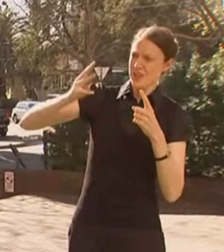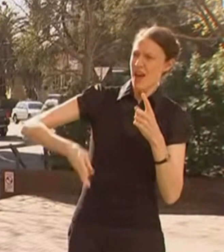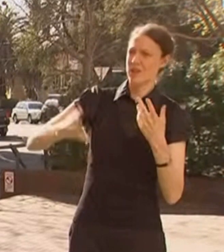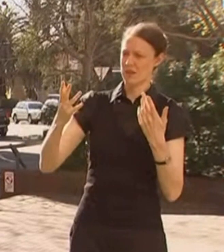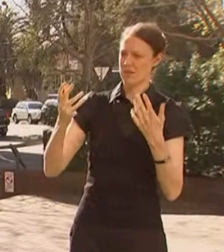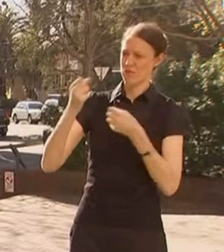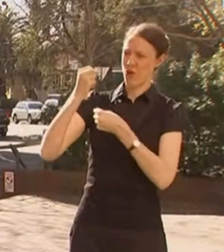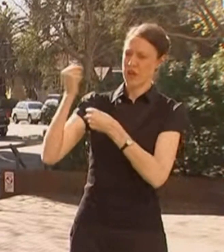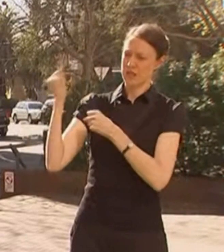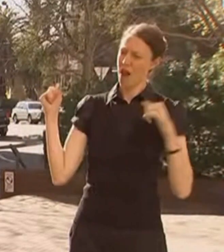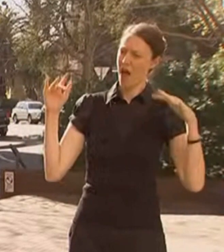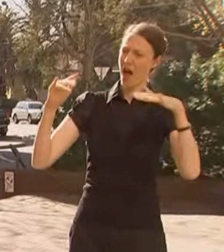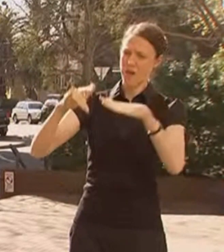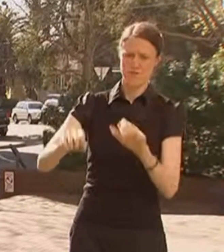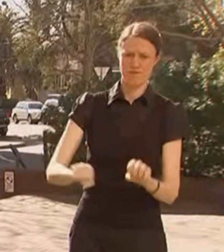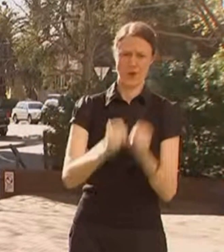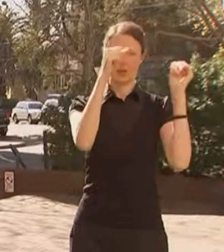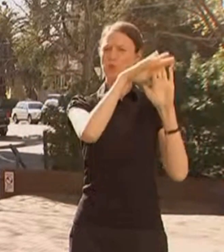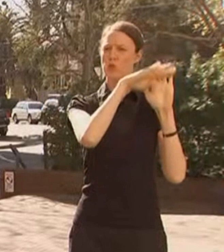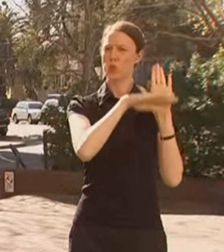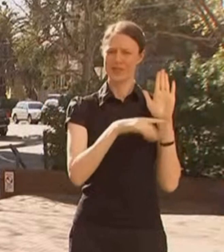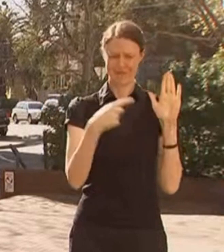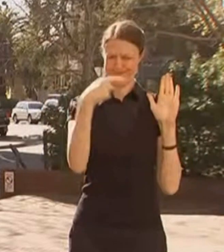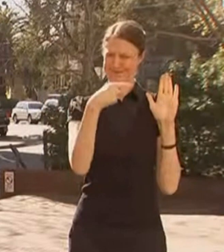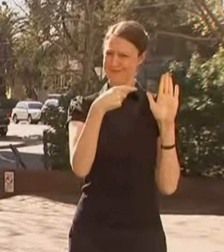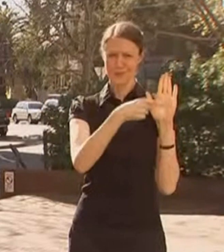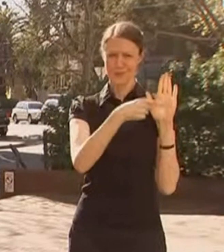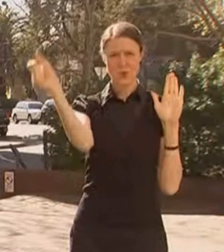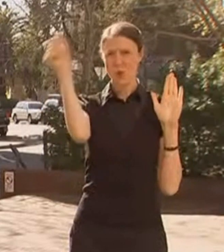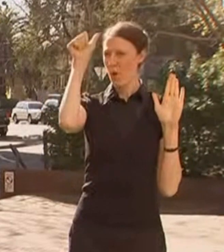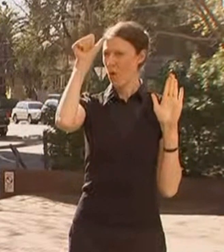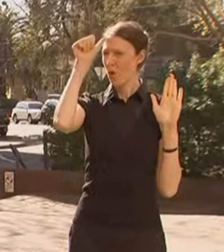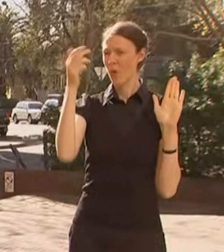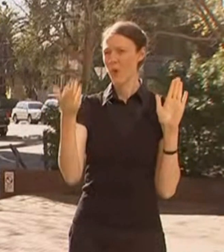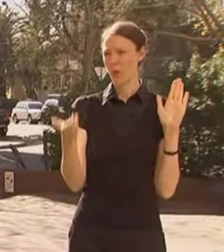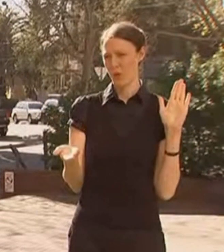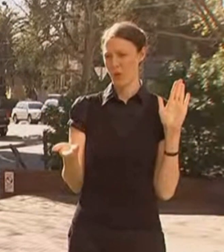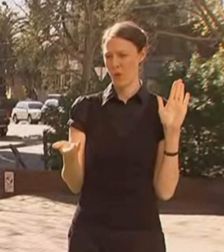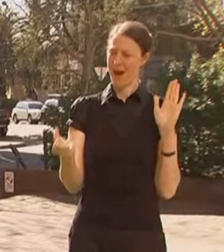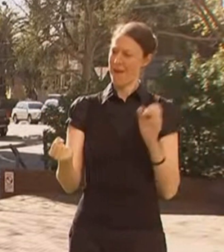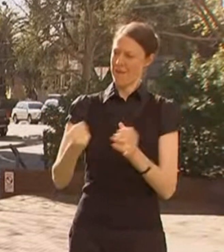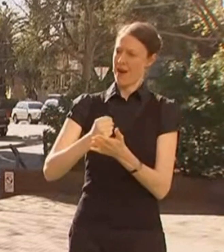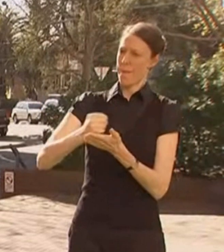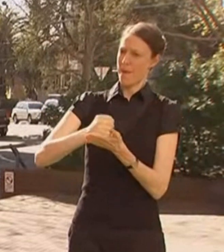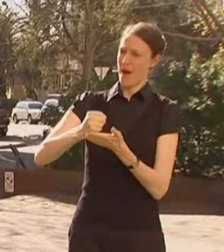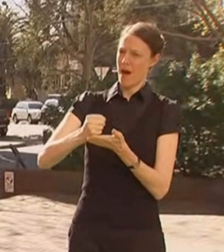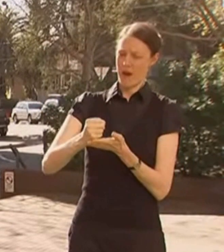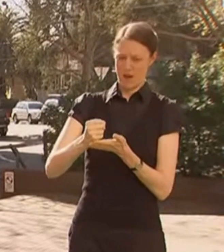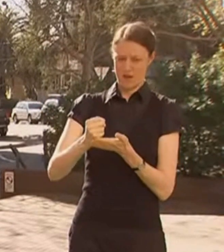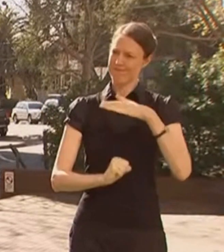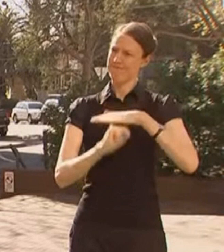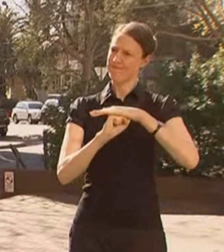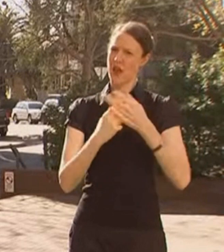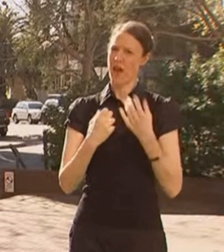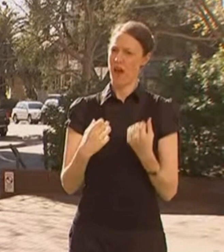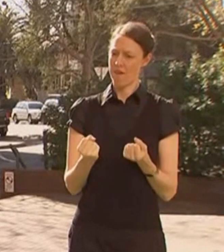and the Police Commissioner will outline that in further detail. But I want to make this point clear. The New South Wales government never has